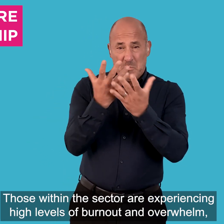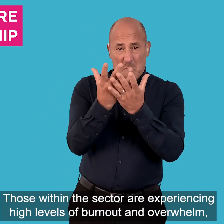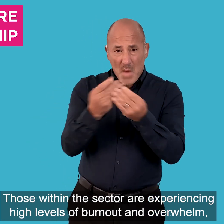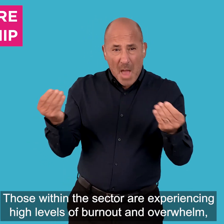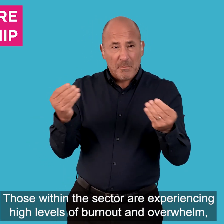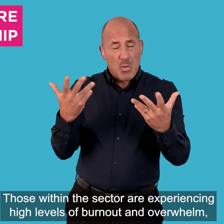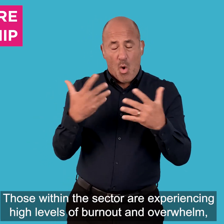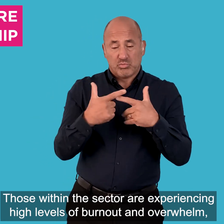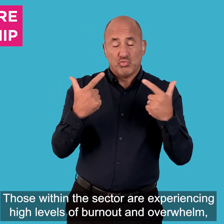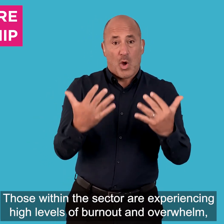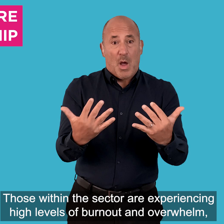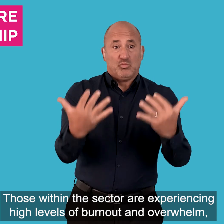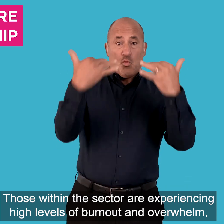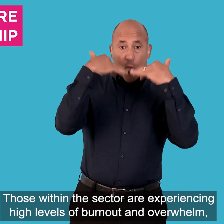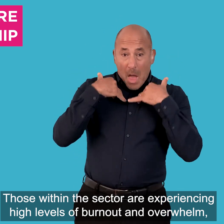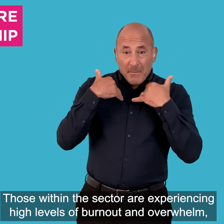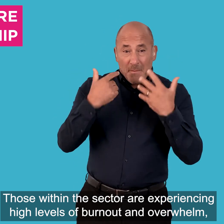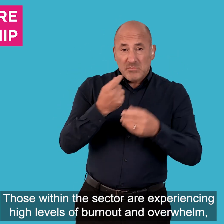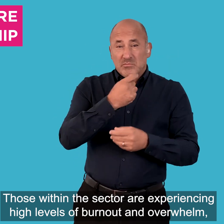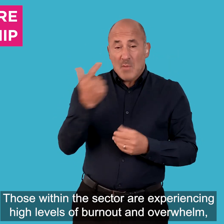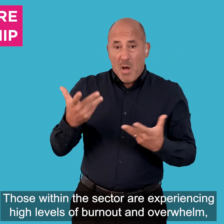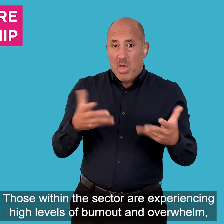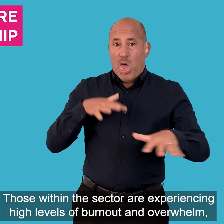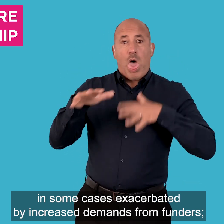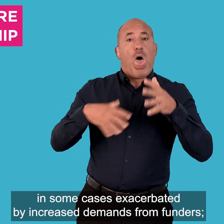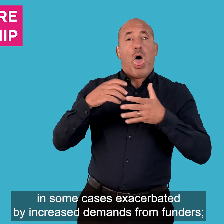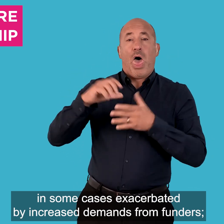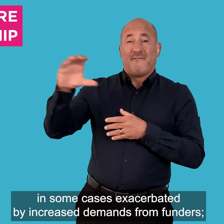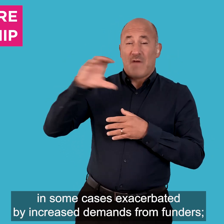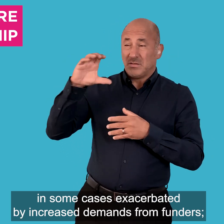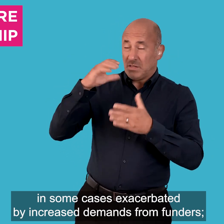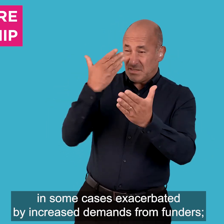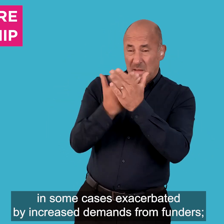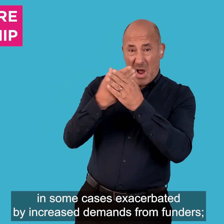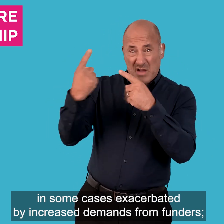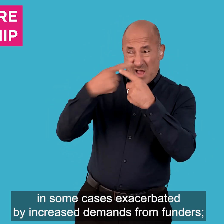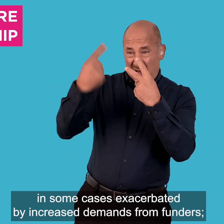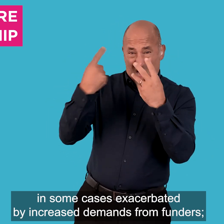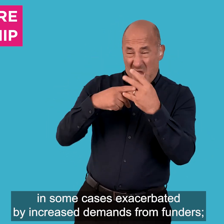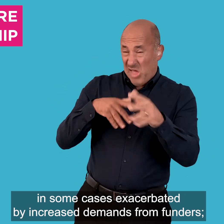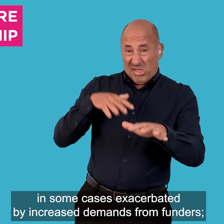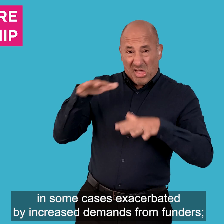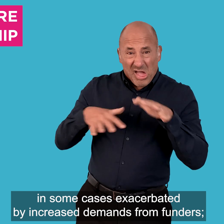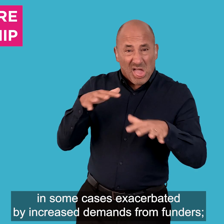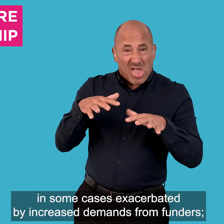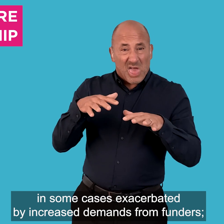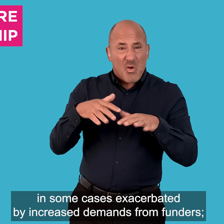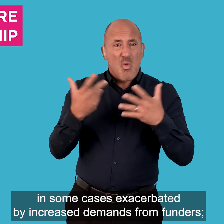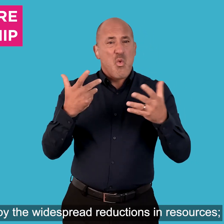Those within the sector are experiencing high levels of burnout and overwhelm, in some cases exacerbated by